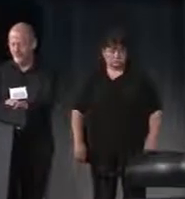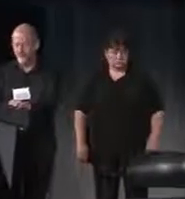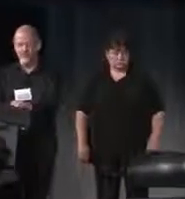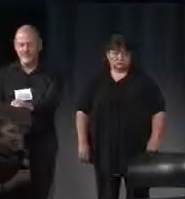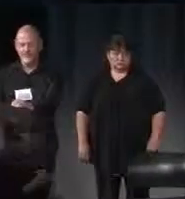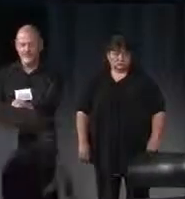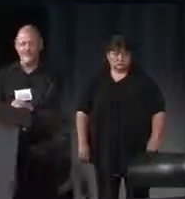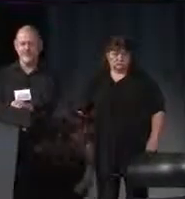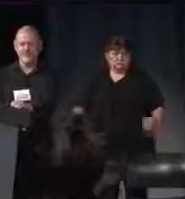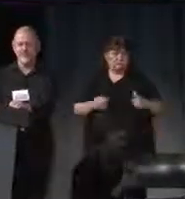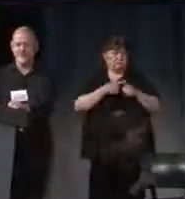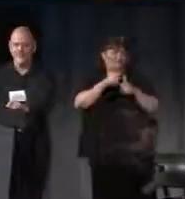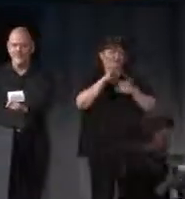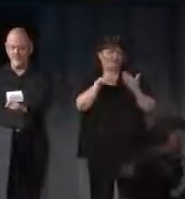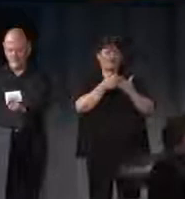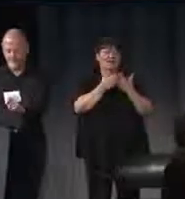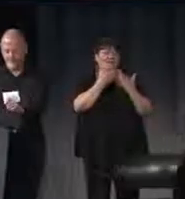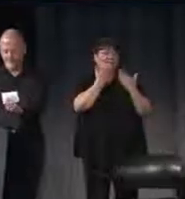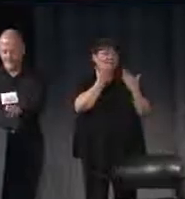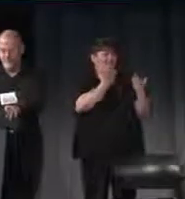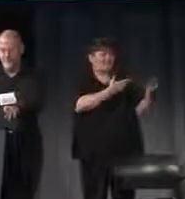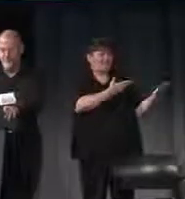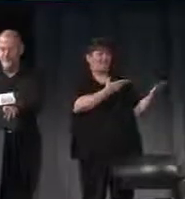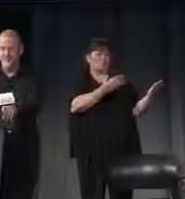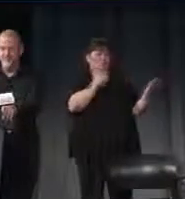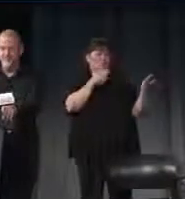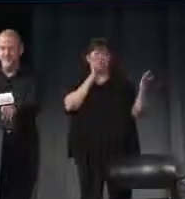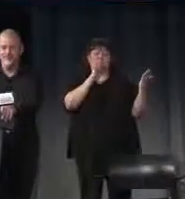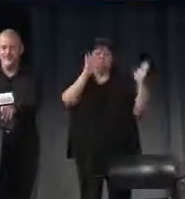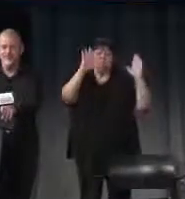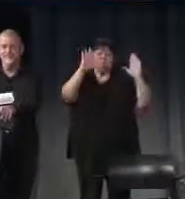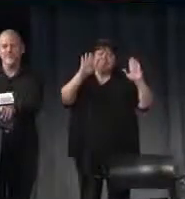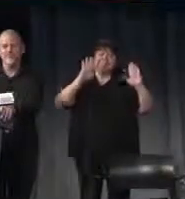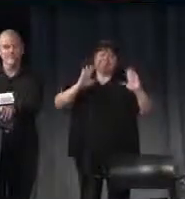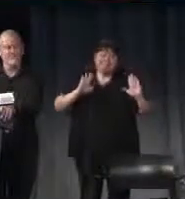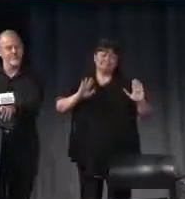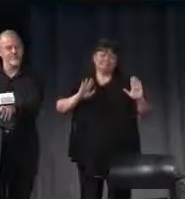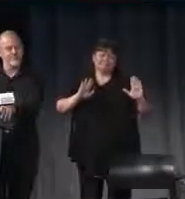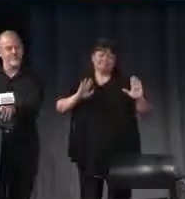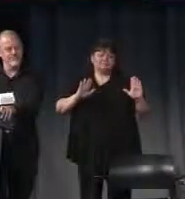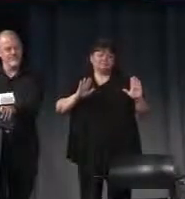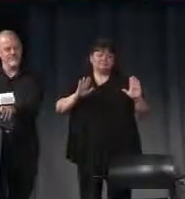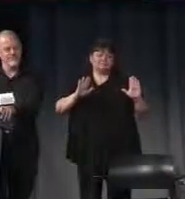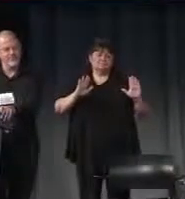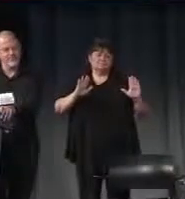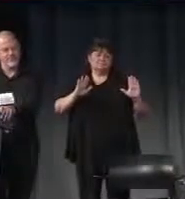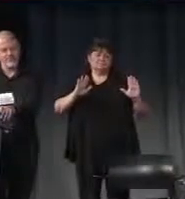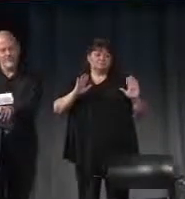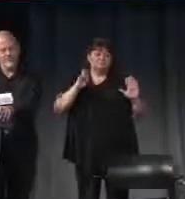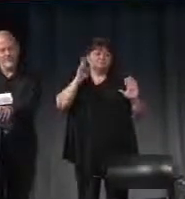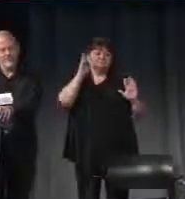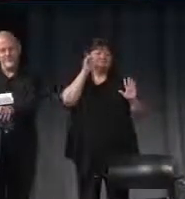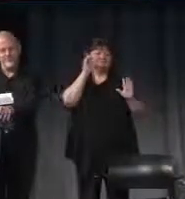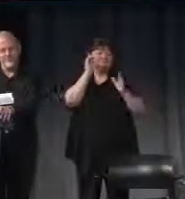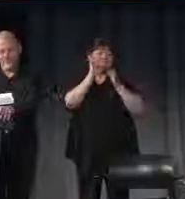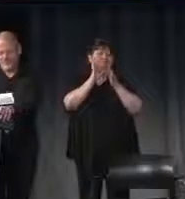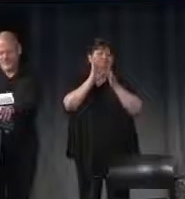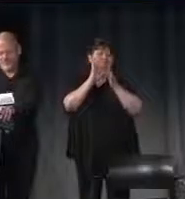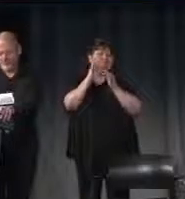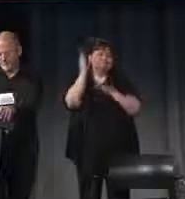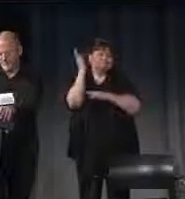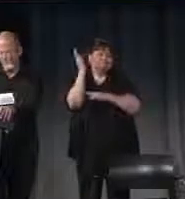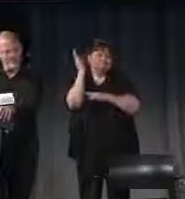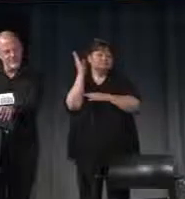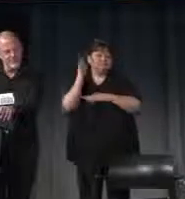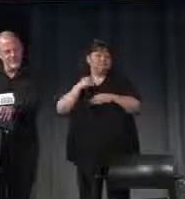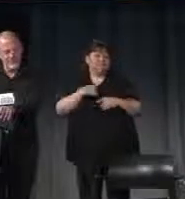the microphone? First of all, thank you all for an incredible feast for the ears. I was interested in